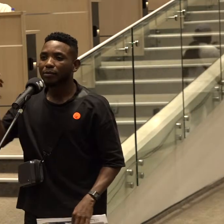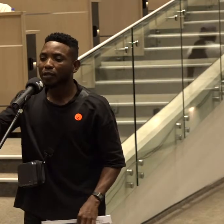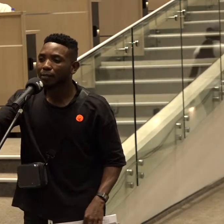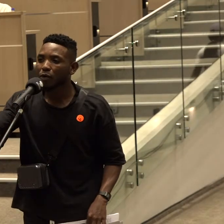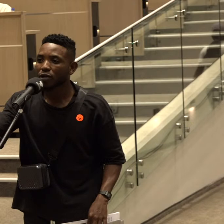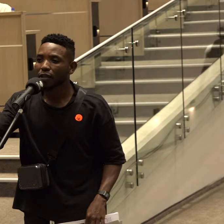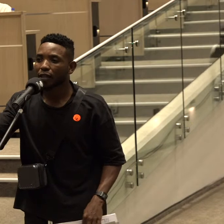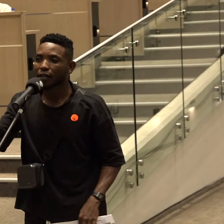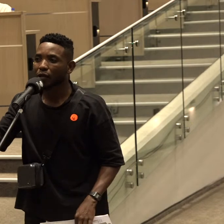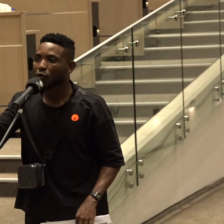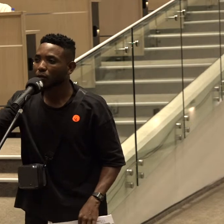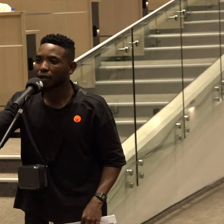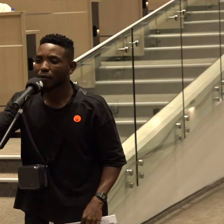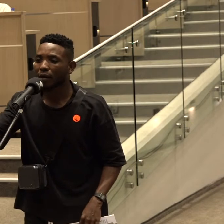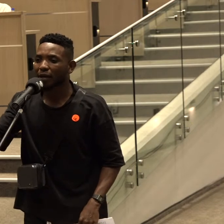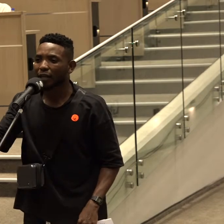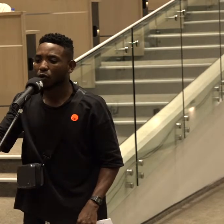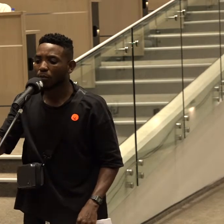um